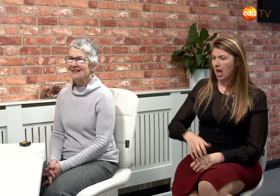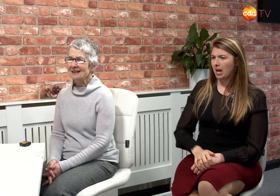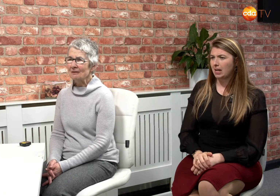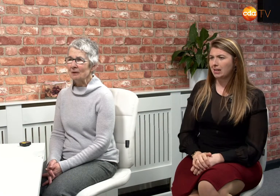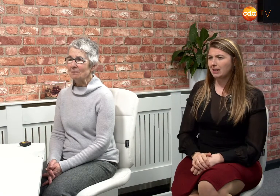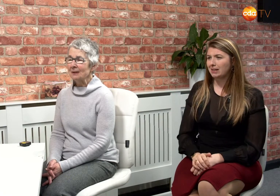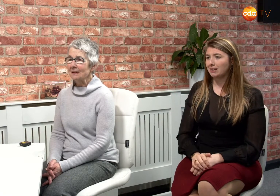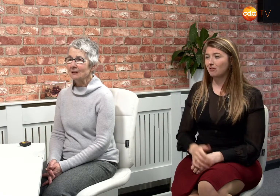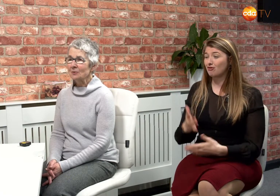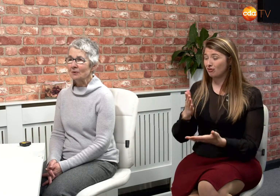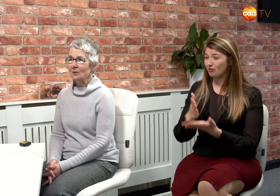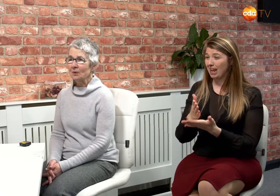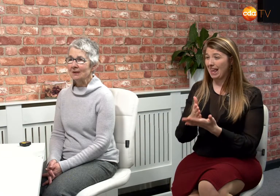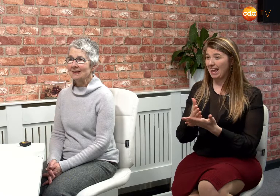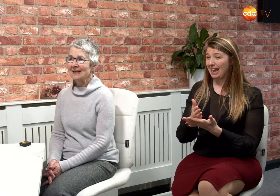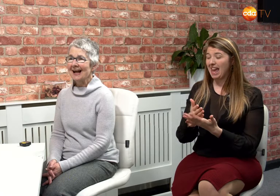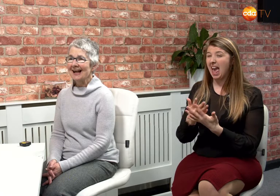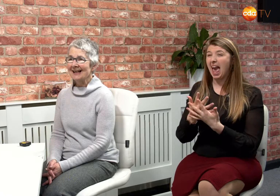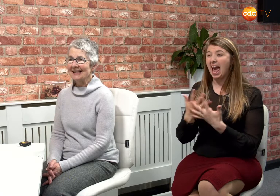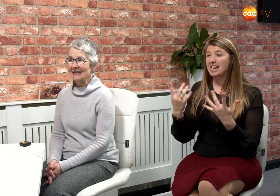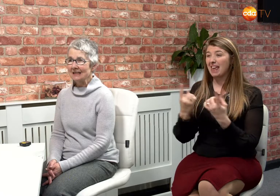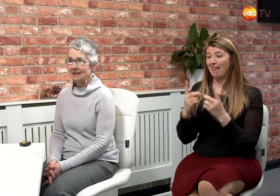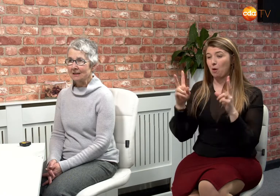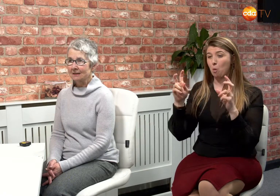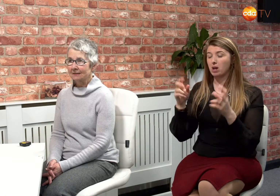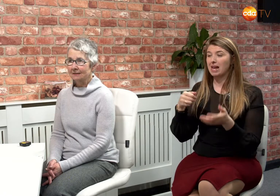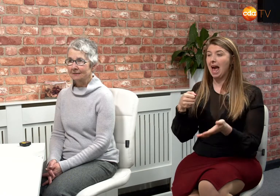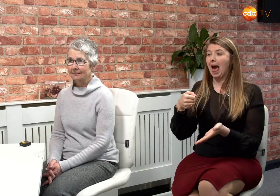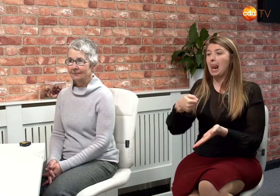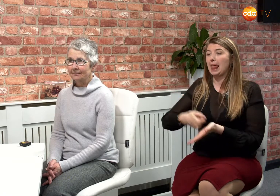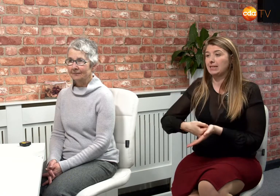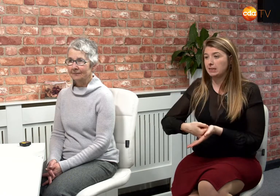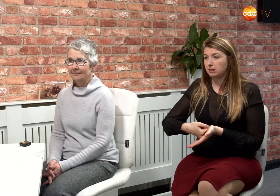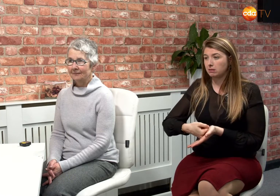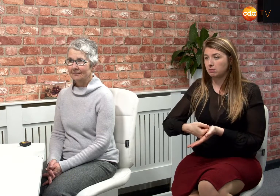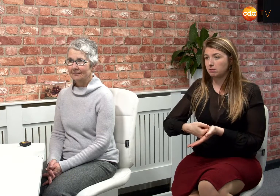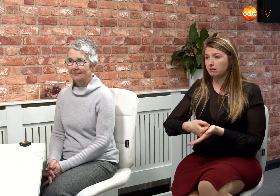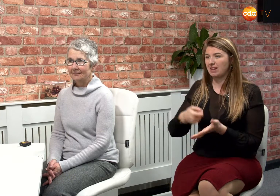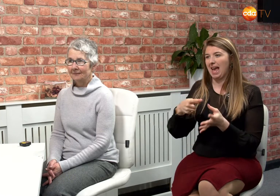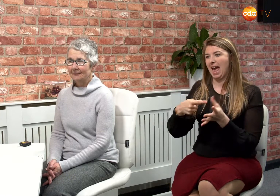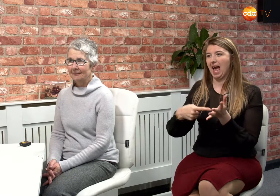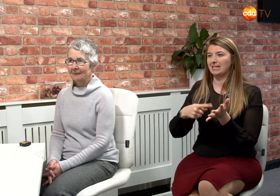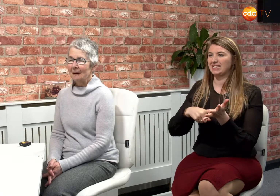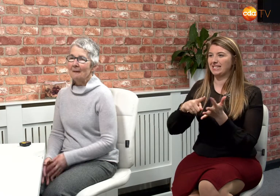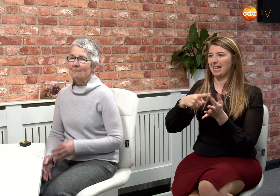Or anything that begins with the words at least.